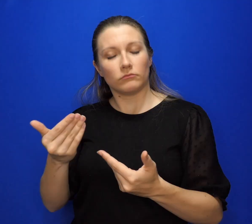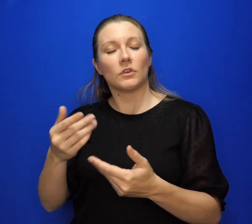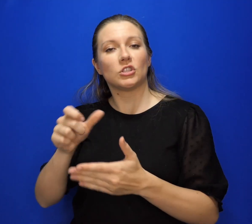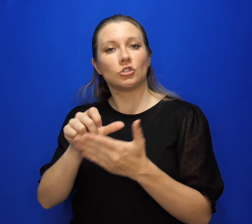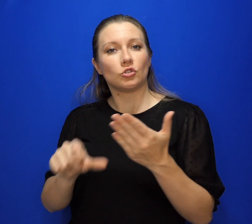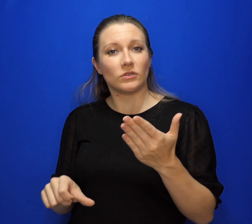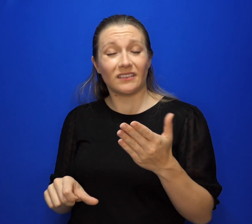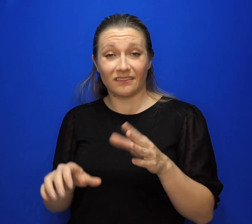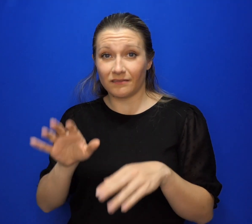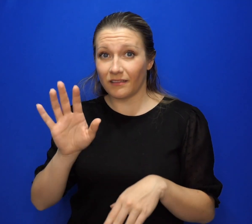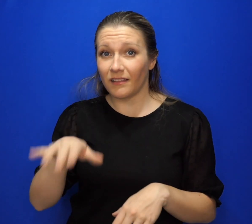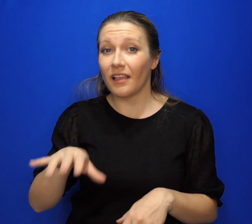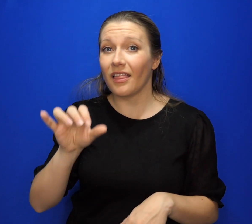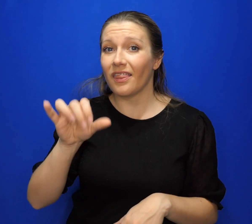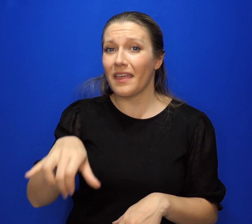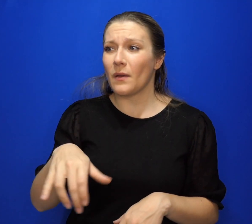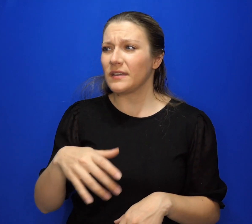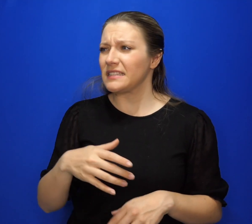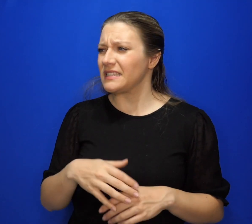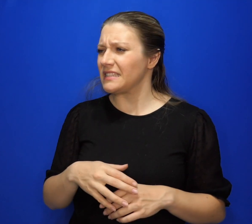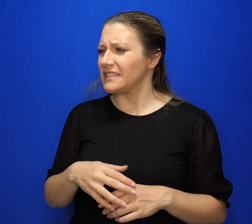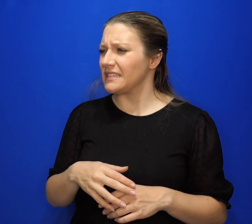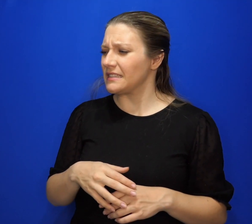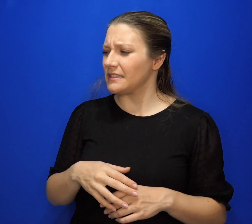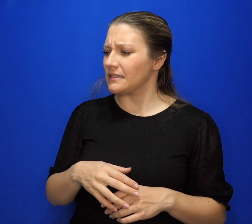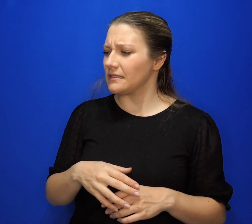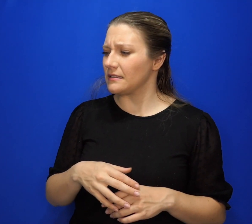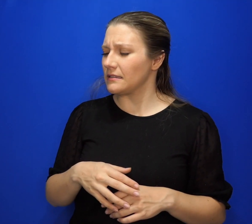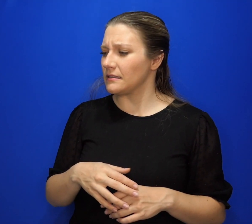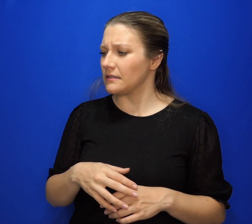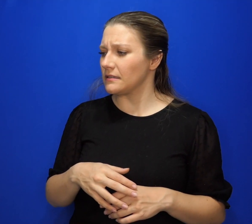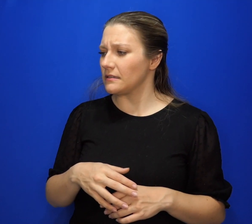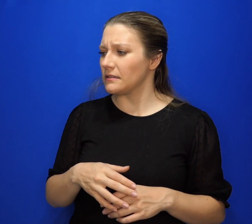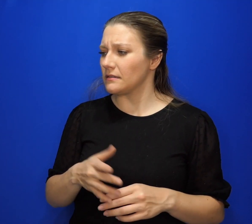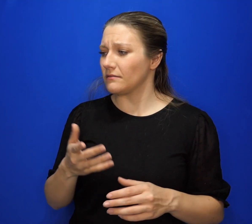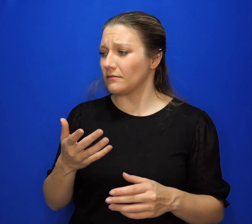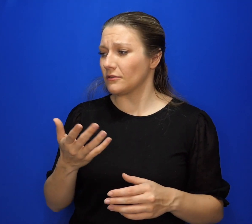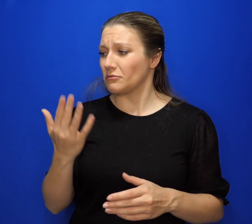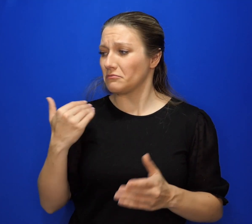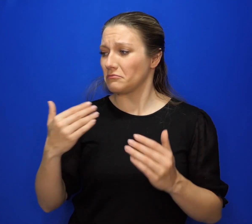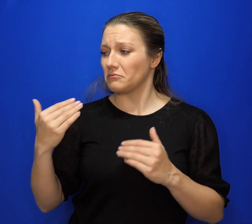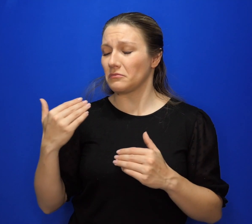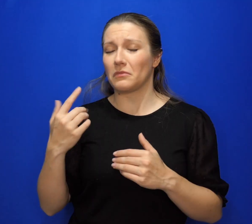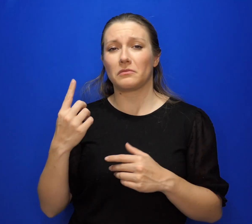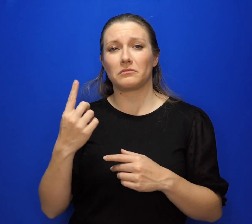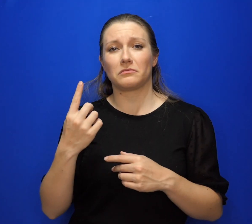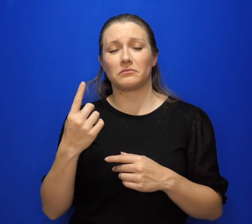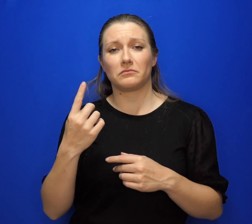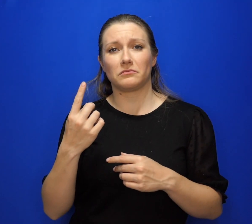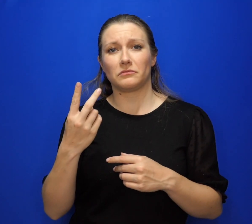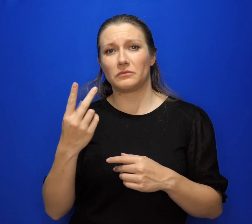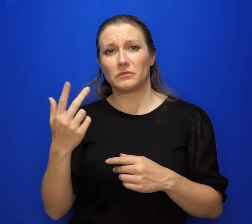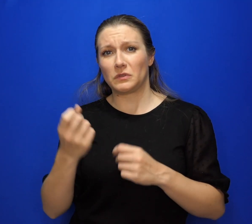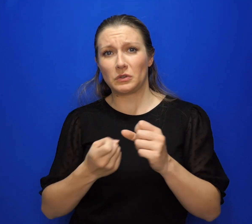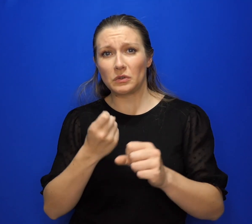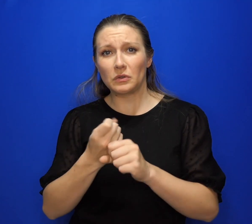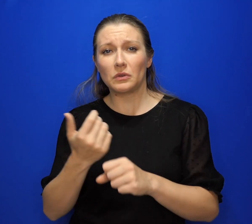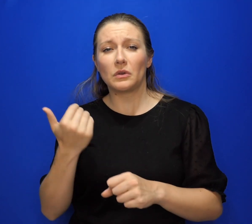in 2 months, a year ago. My mom was given a clean bill of health. She is finished with chemotherapy, and she is back living her life